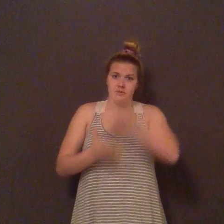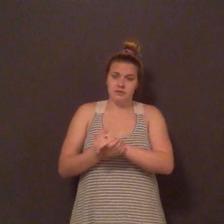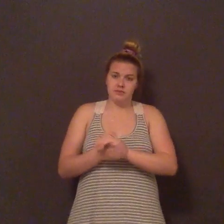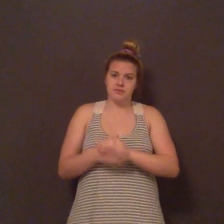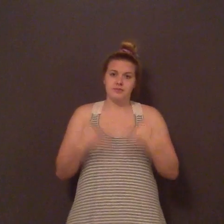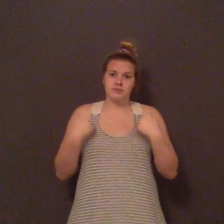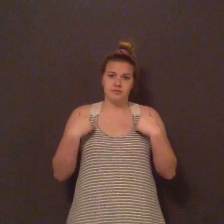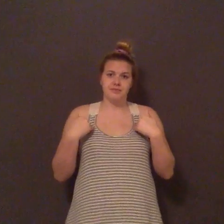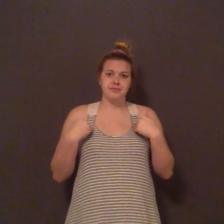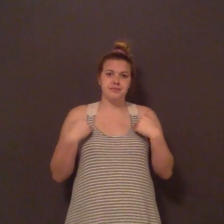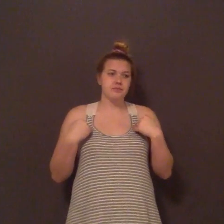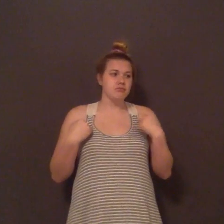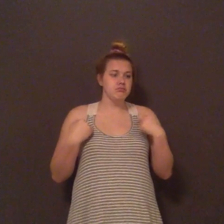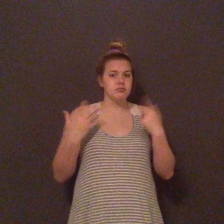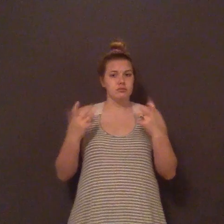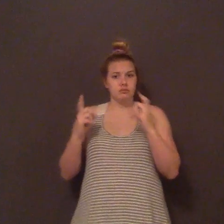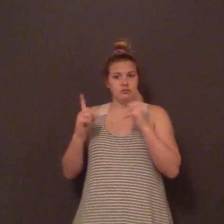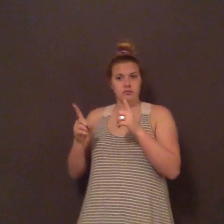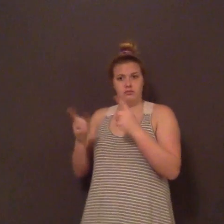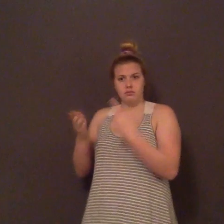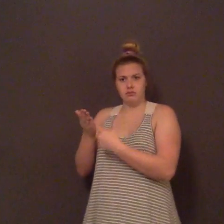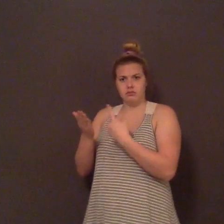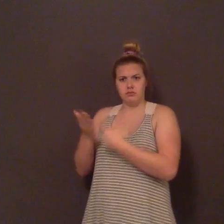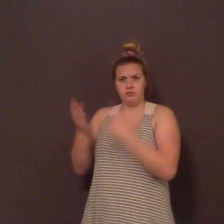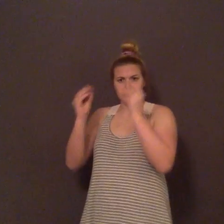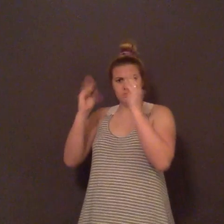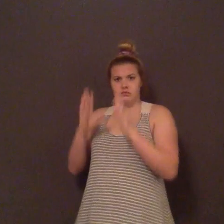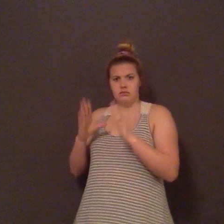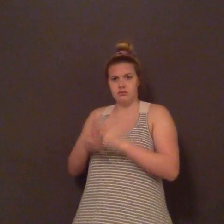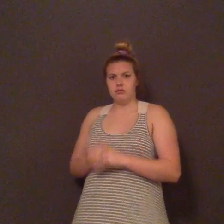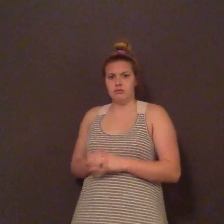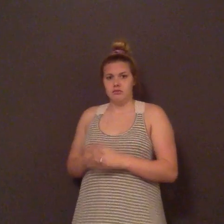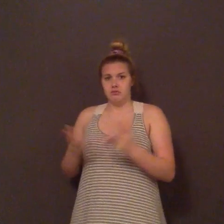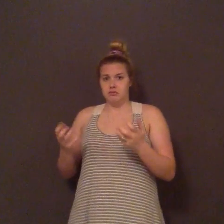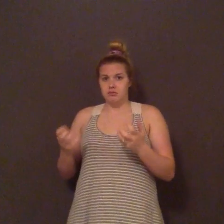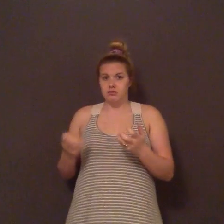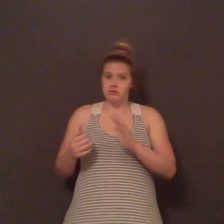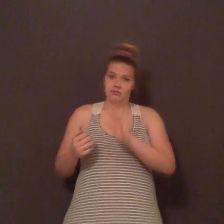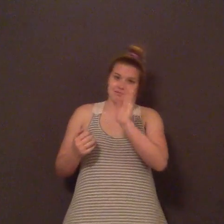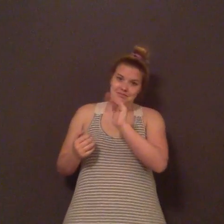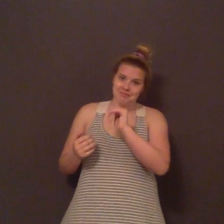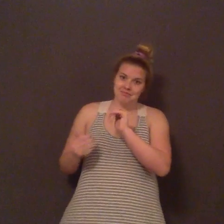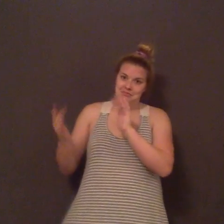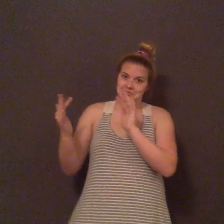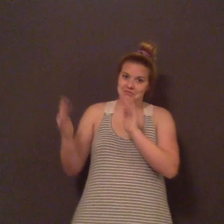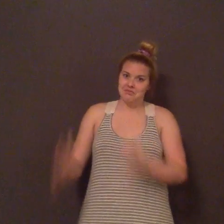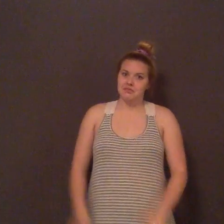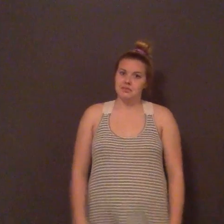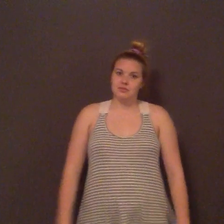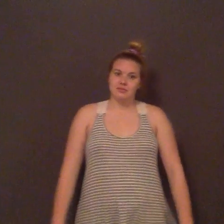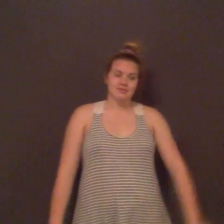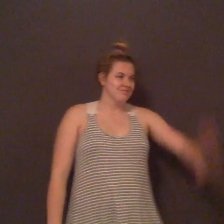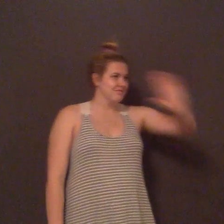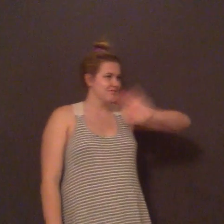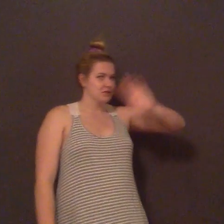came by to talk to your instructor. But why? Well, I just wanted to stop by for a minute. Hello, Rachel. Professor